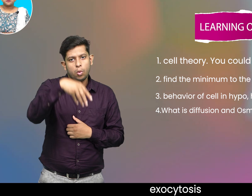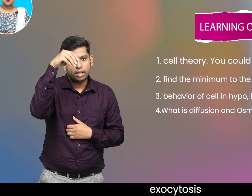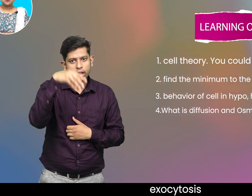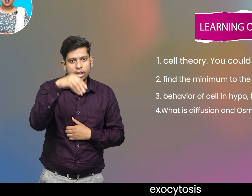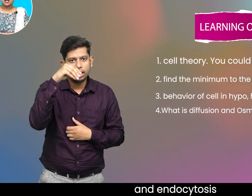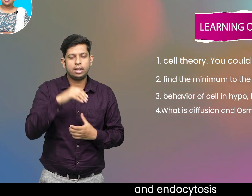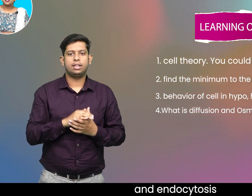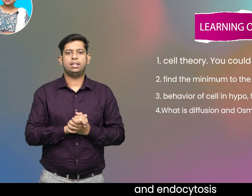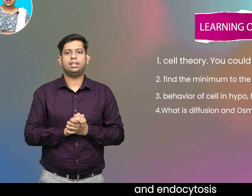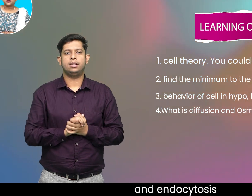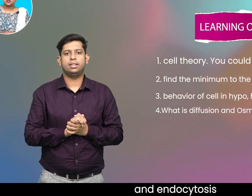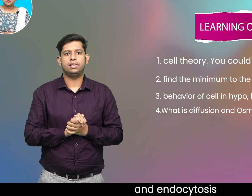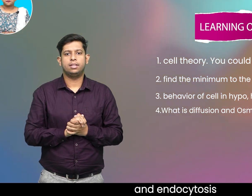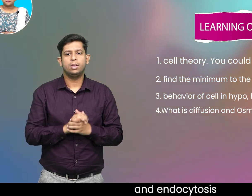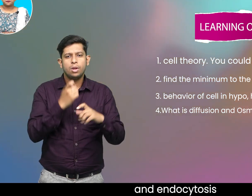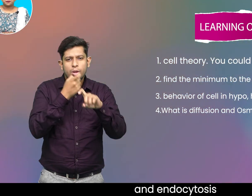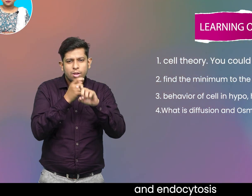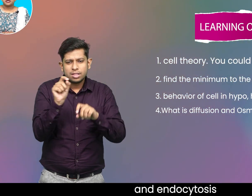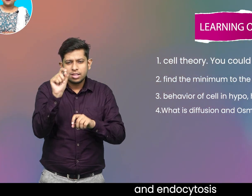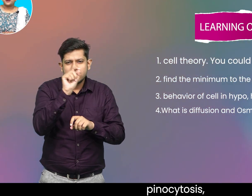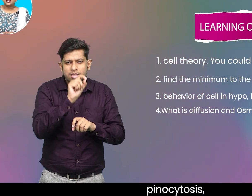Exocytosis and endocytosis,